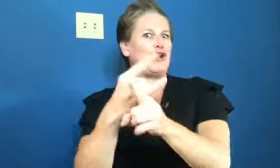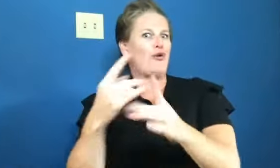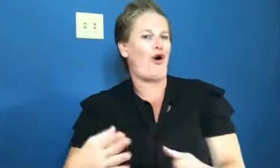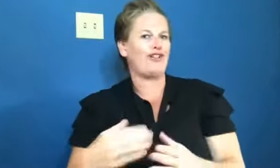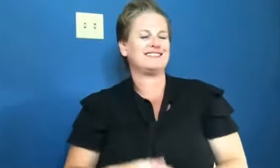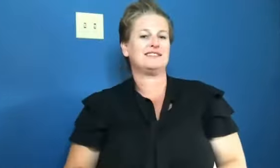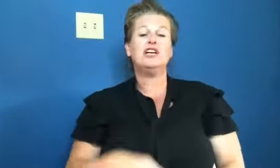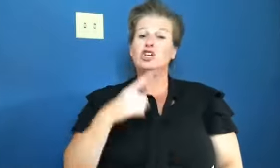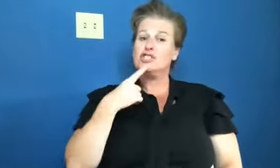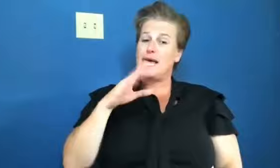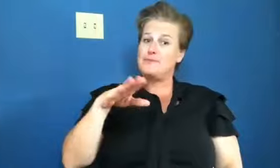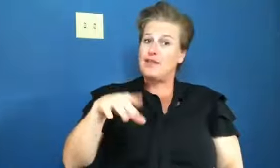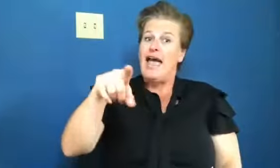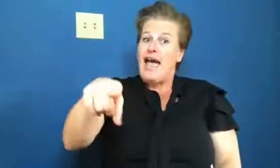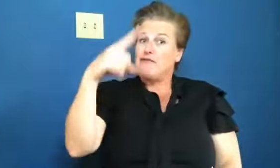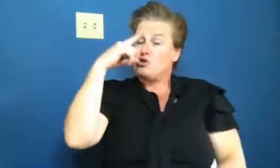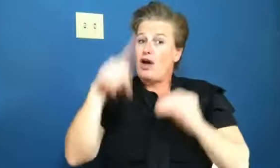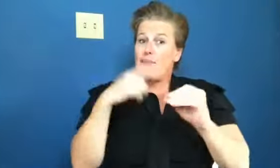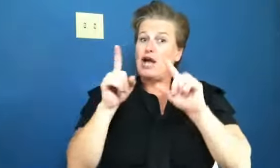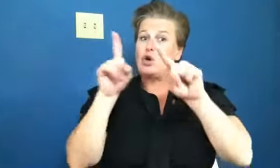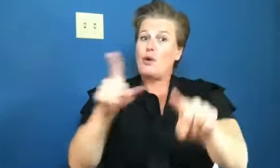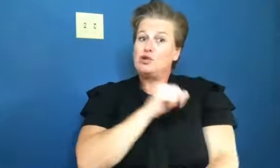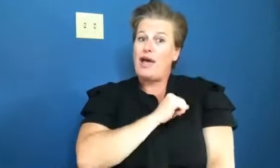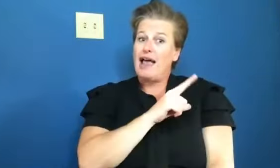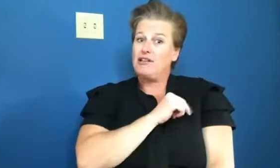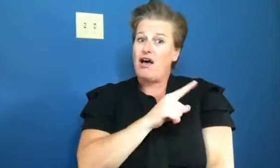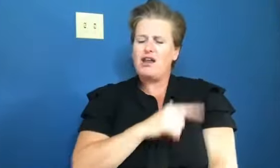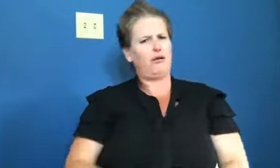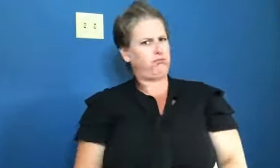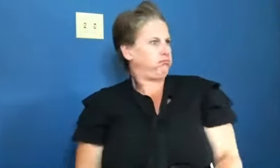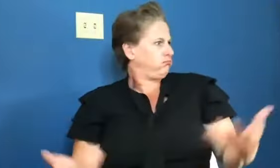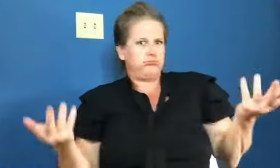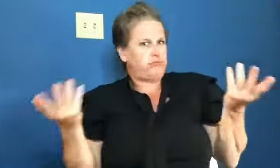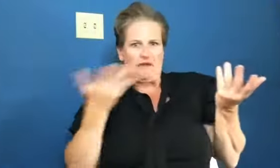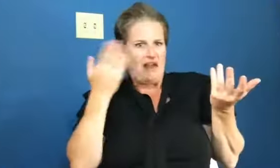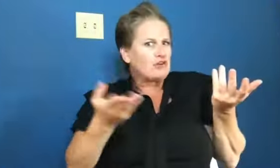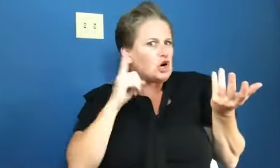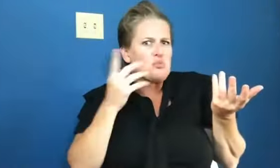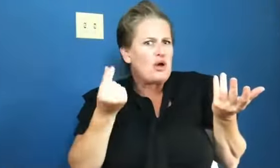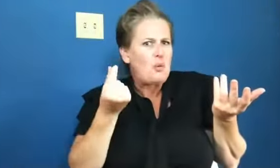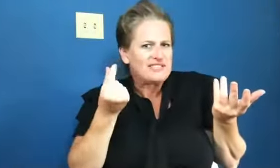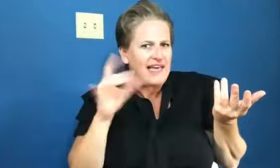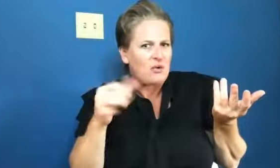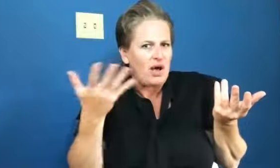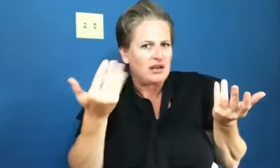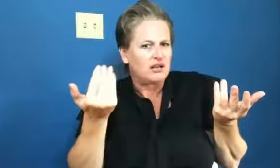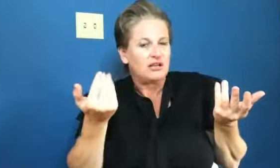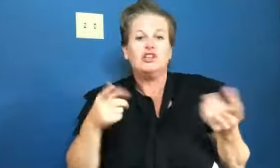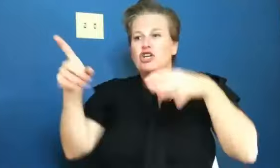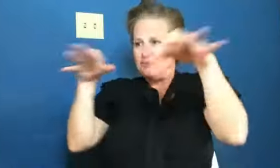have you ever thought about going to Al-Anon? And I said, no, I've never. What is it? And she told me. And I said, do you really think I need it? Oh, yeah. I